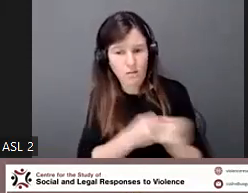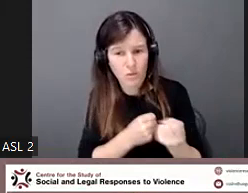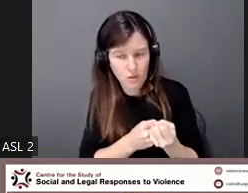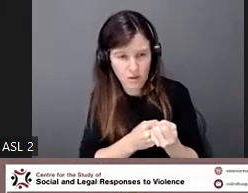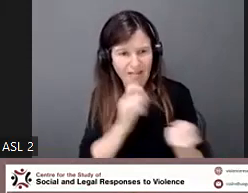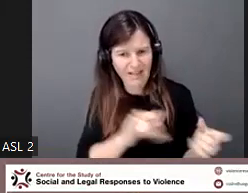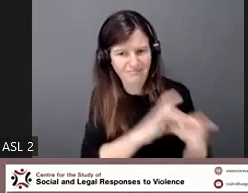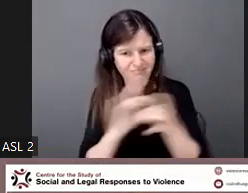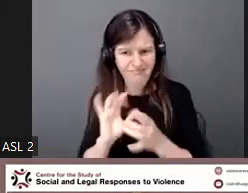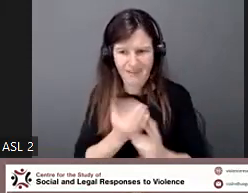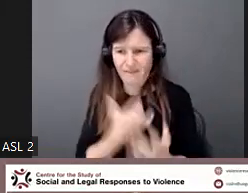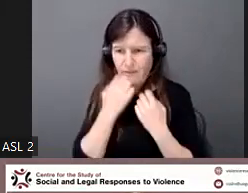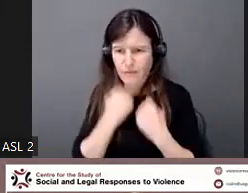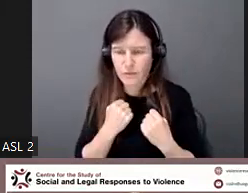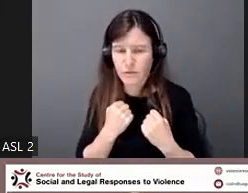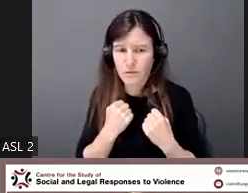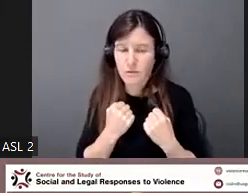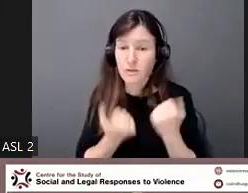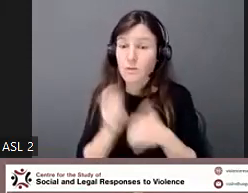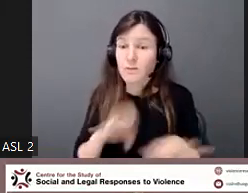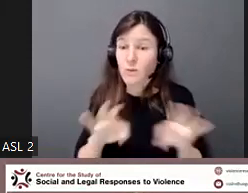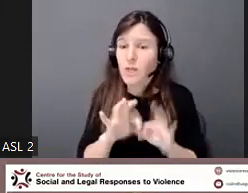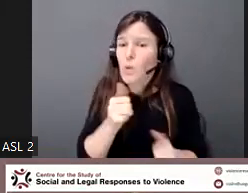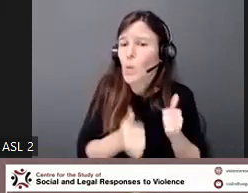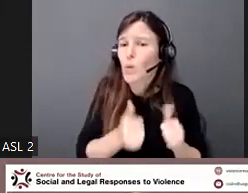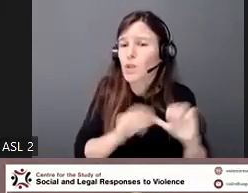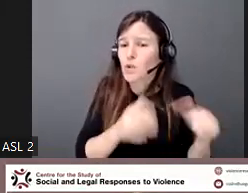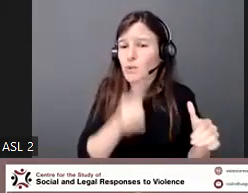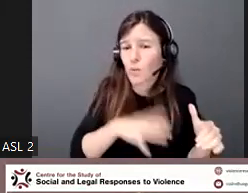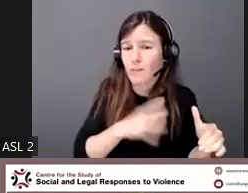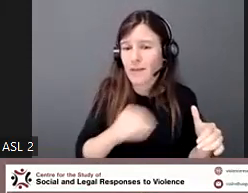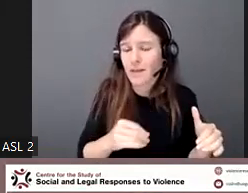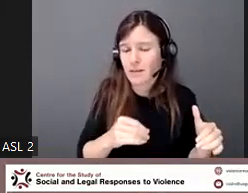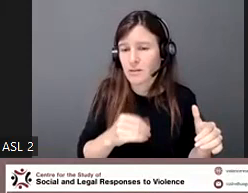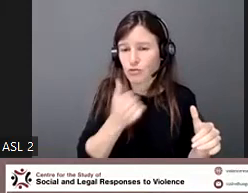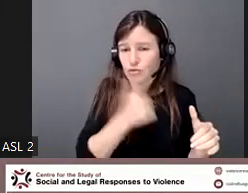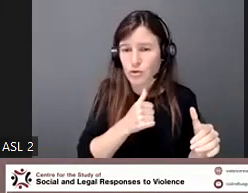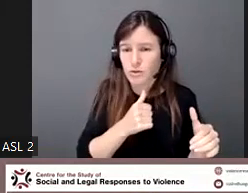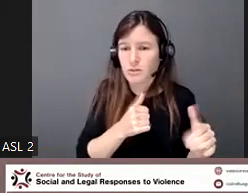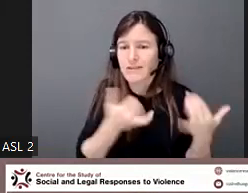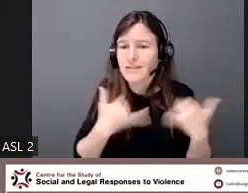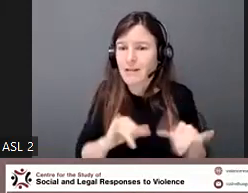More importantly, whom or what groups of women and girls remain invisible.